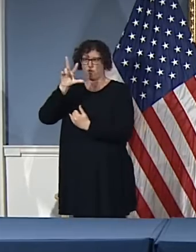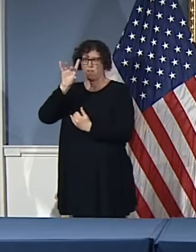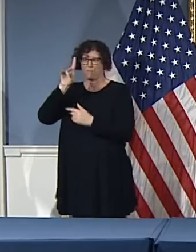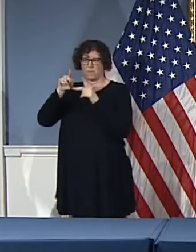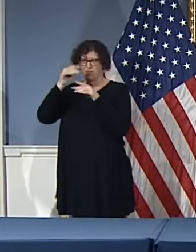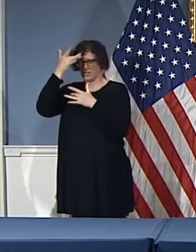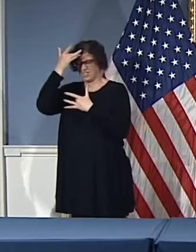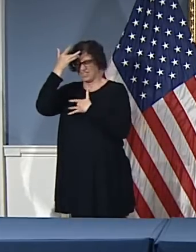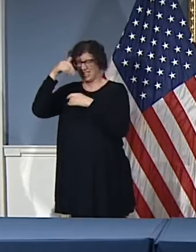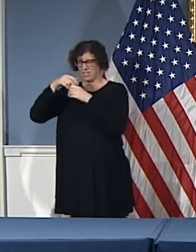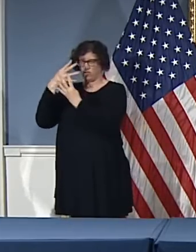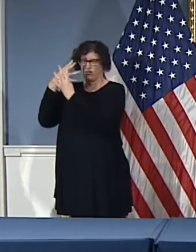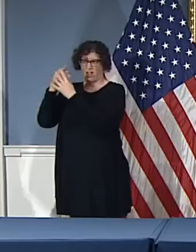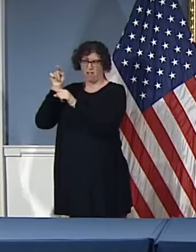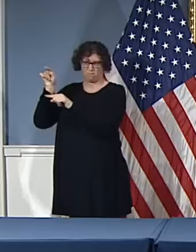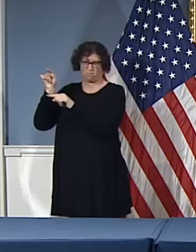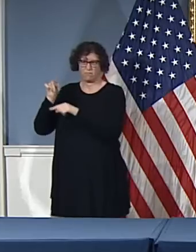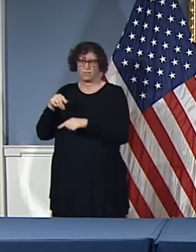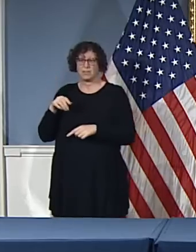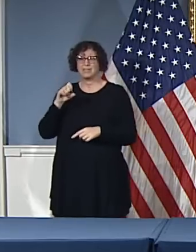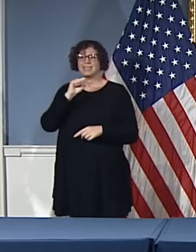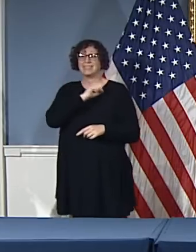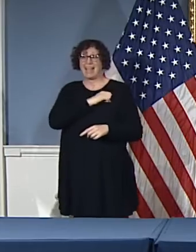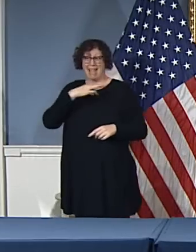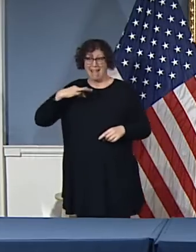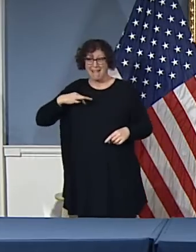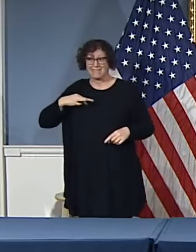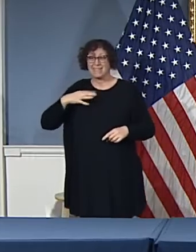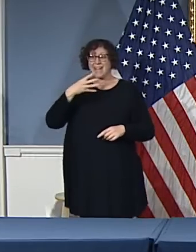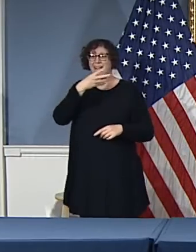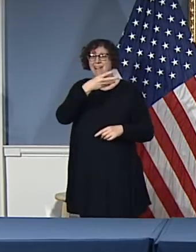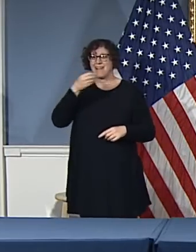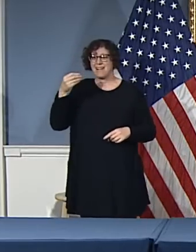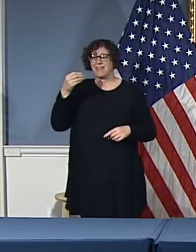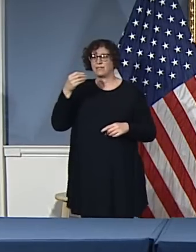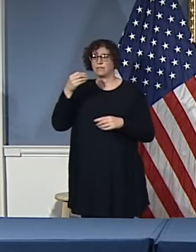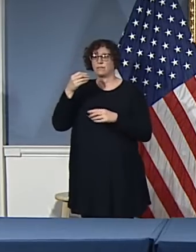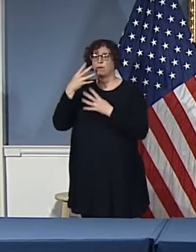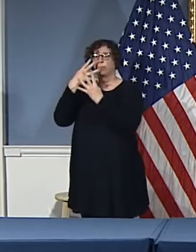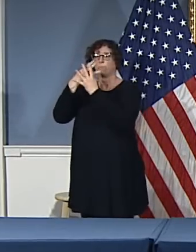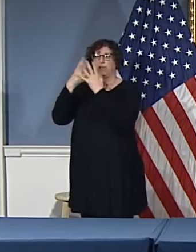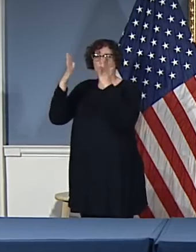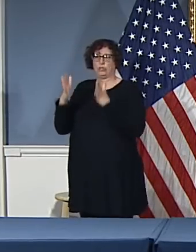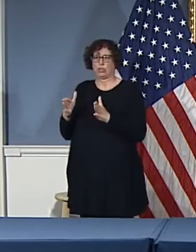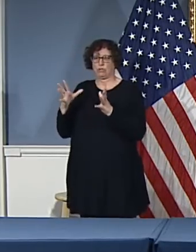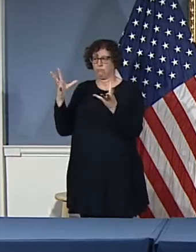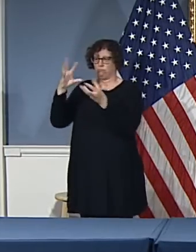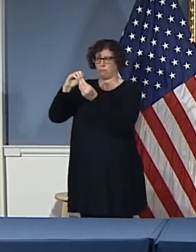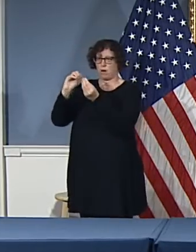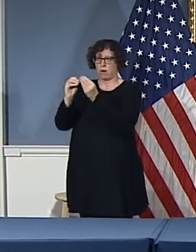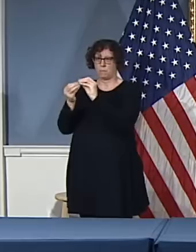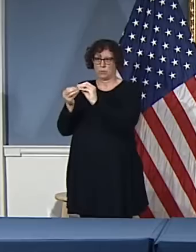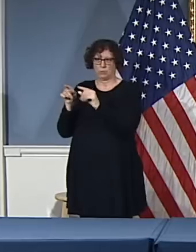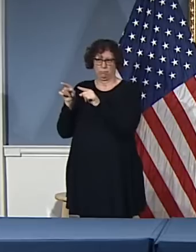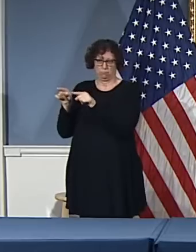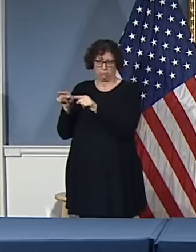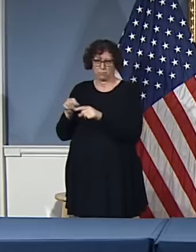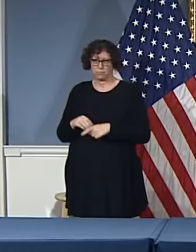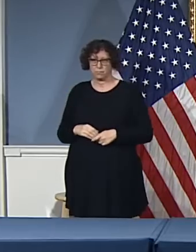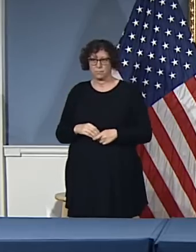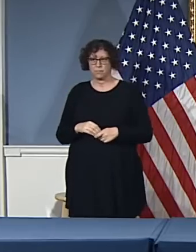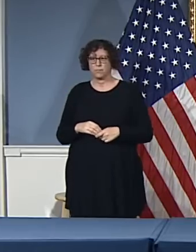staff and detainees. And so I'm wondering, do you know the extent of